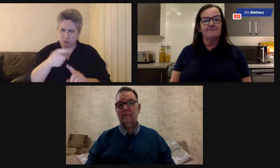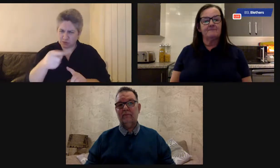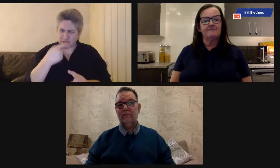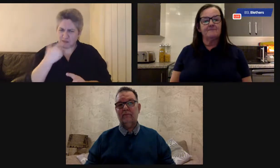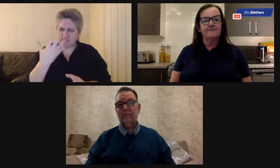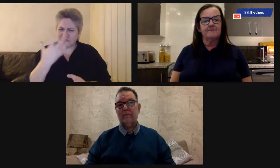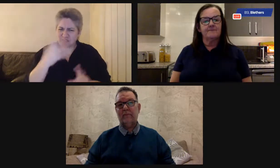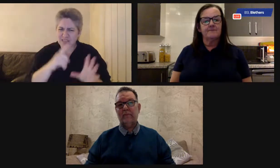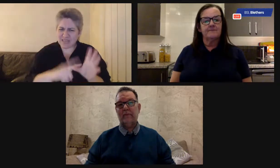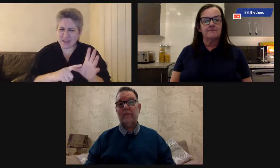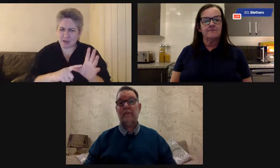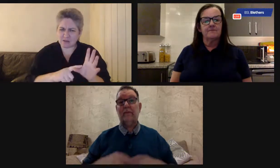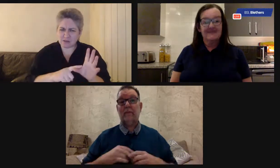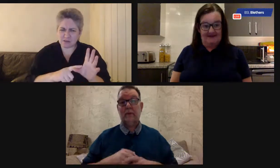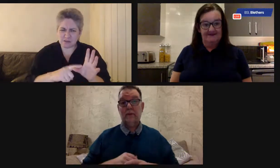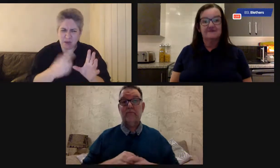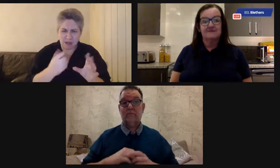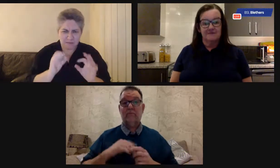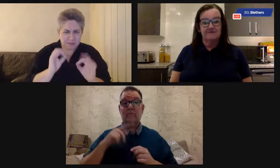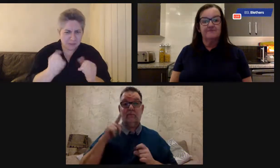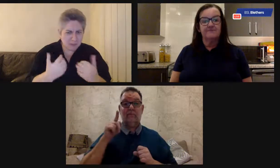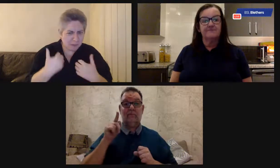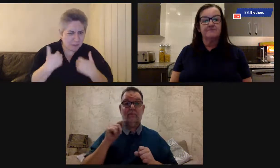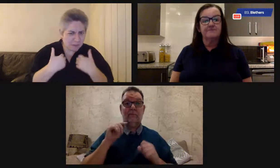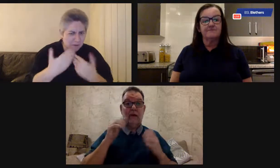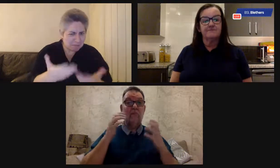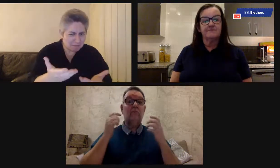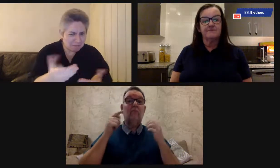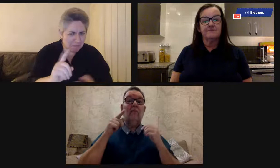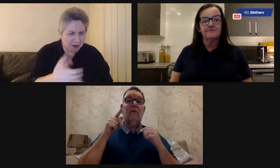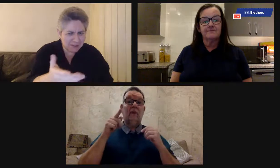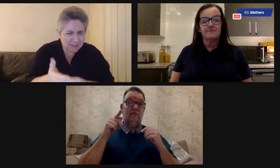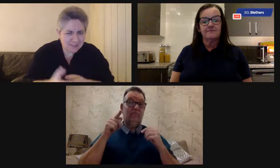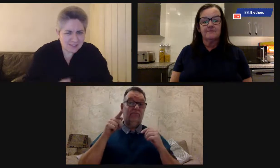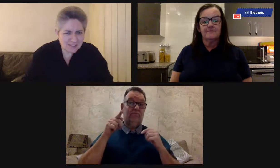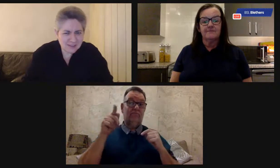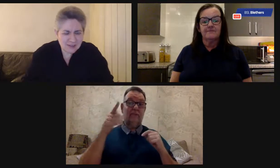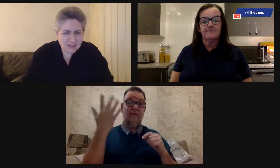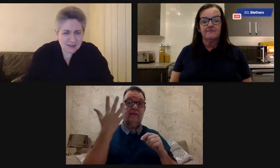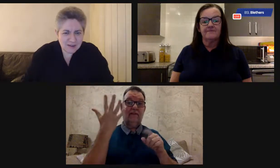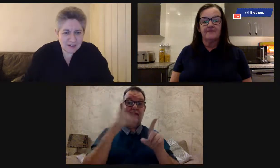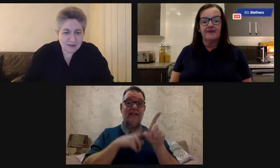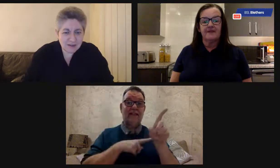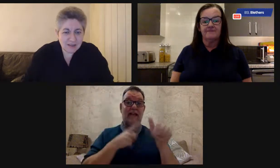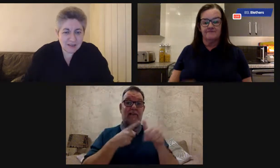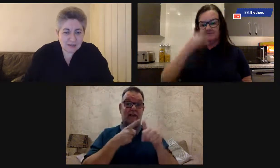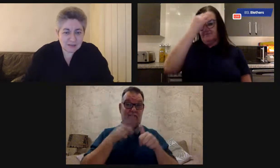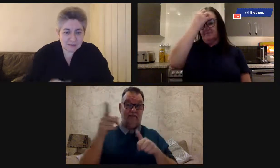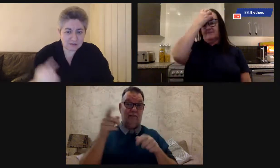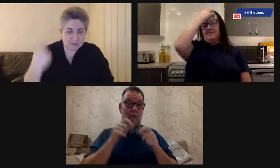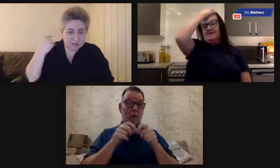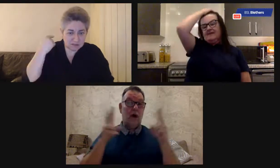Joe, now that you've got to 19 years, you'd mentioned that you had a 15-year